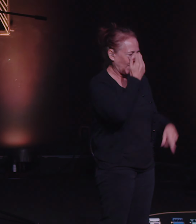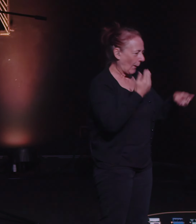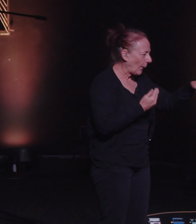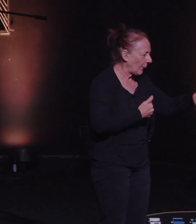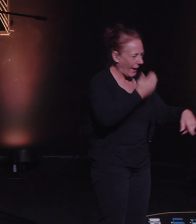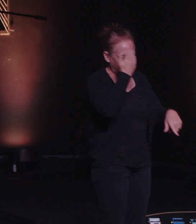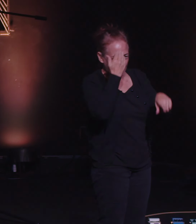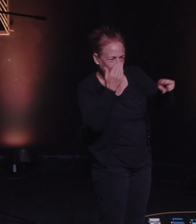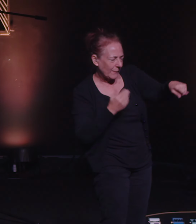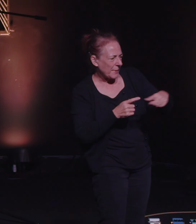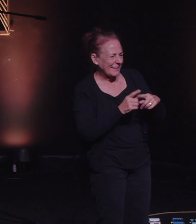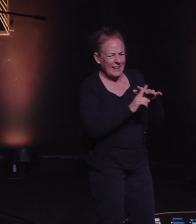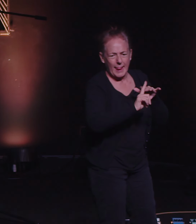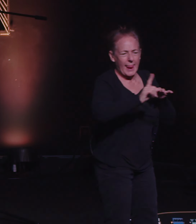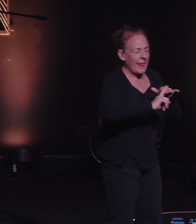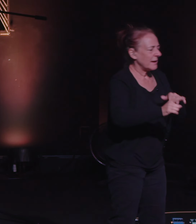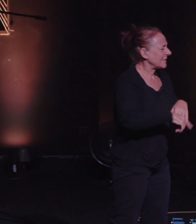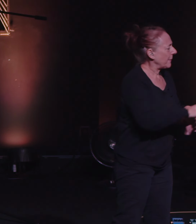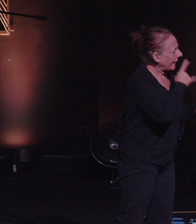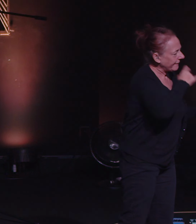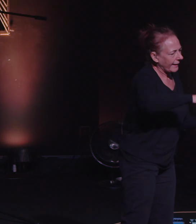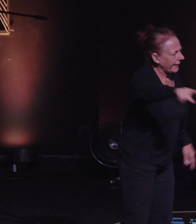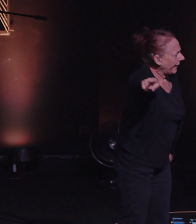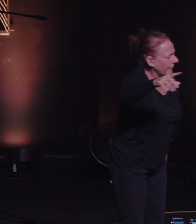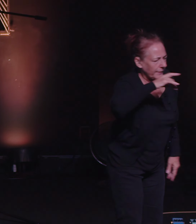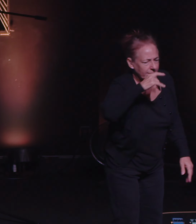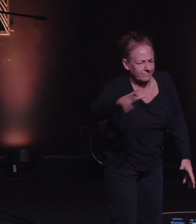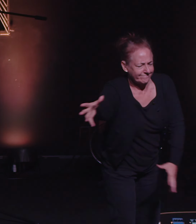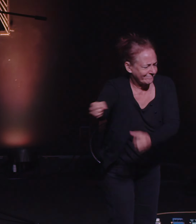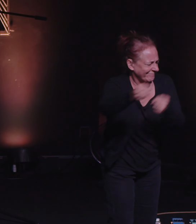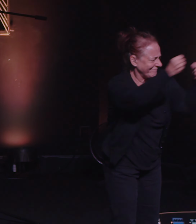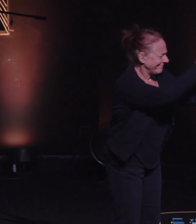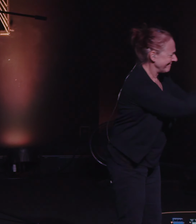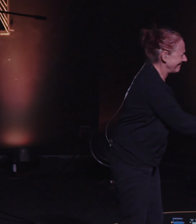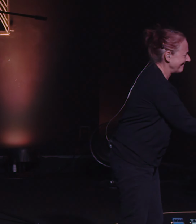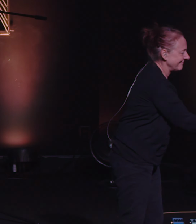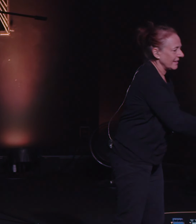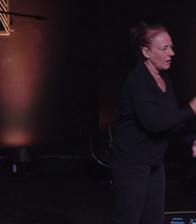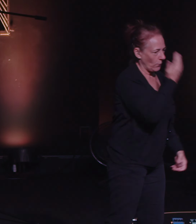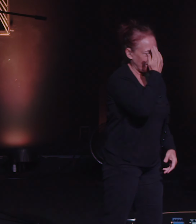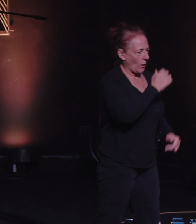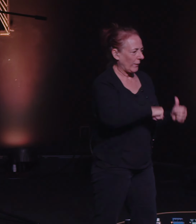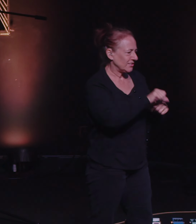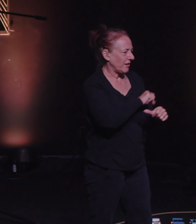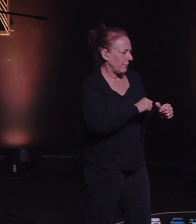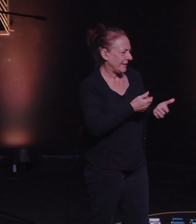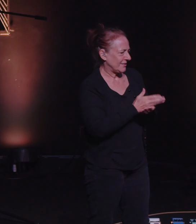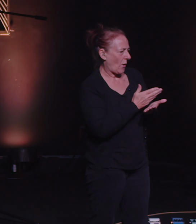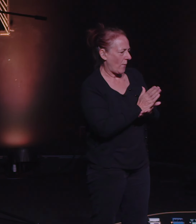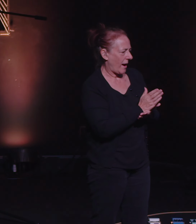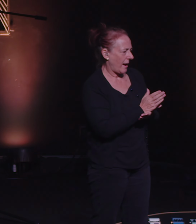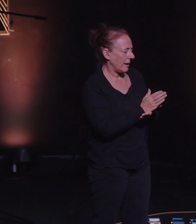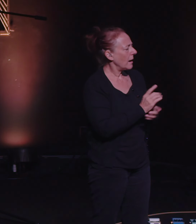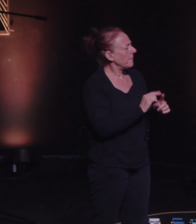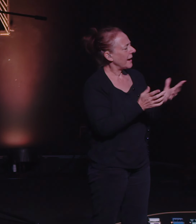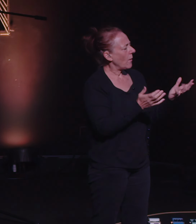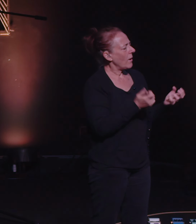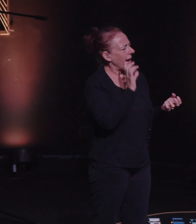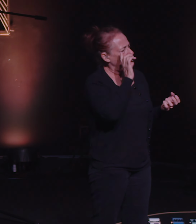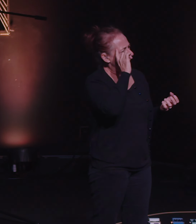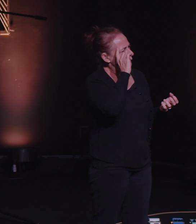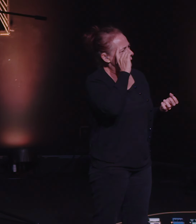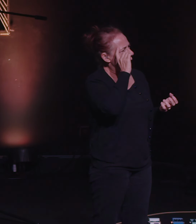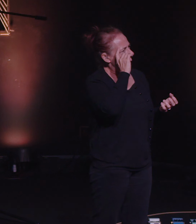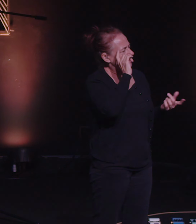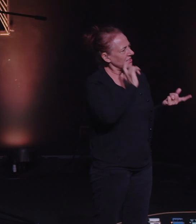Like, someone's kid runs off. We're like, hey, someone get that kid. You know, like, it's all fine, right? We know each other. But I want our mindset to